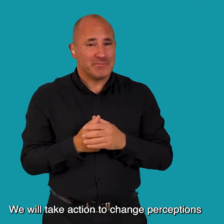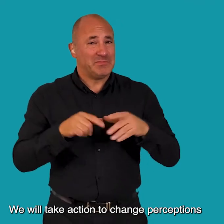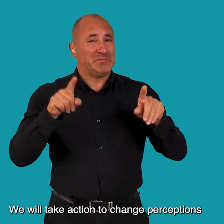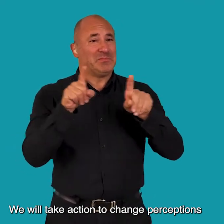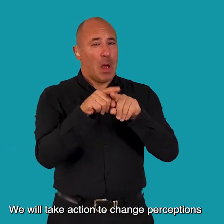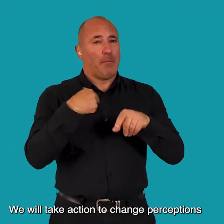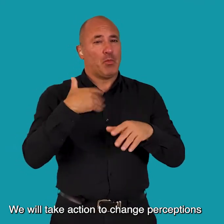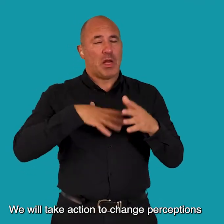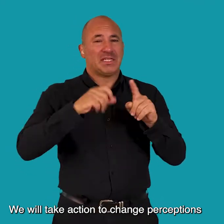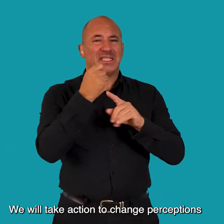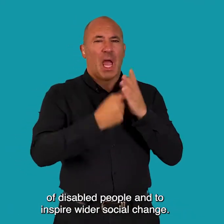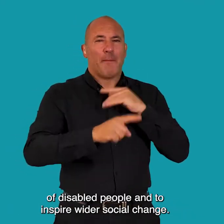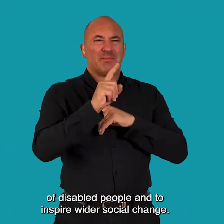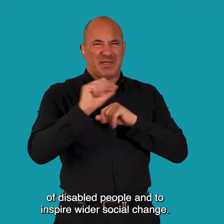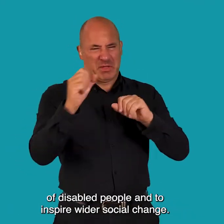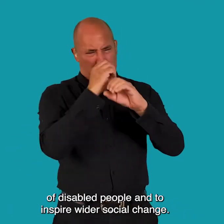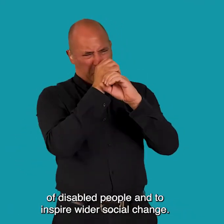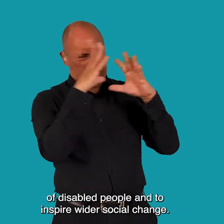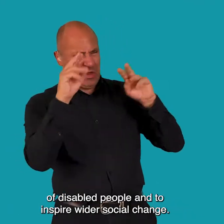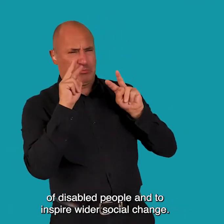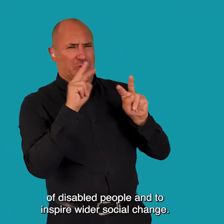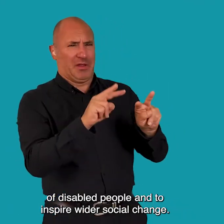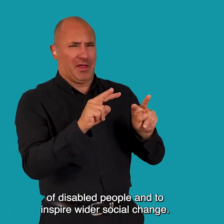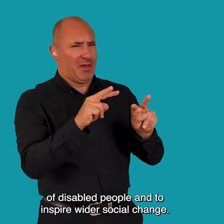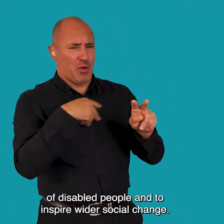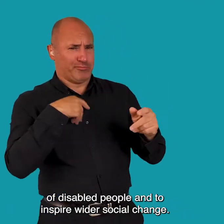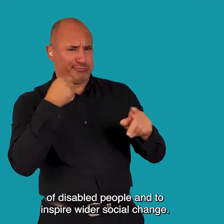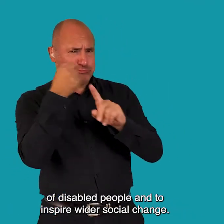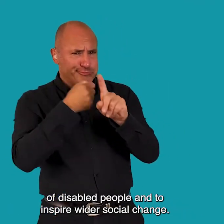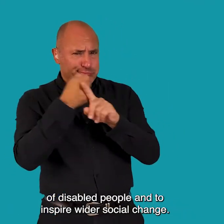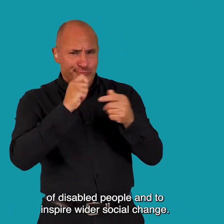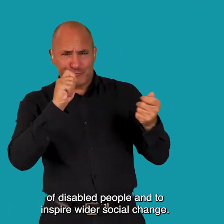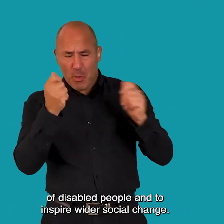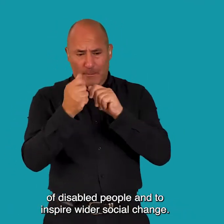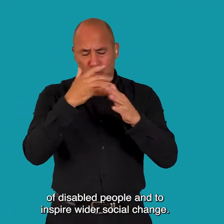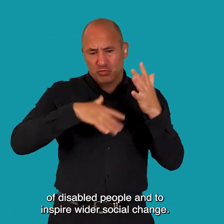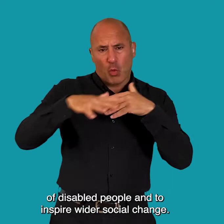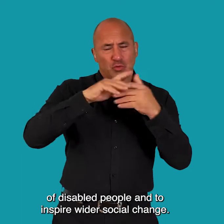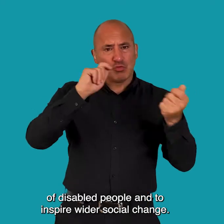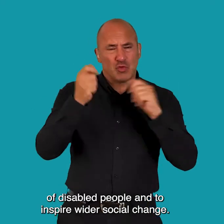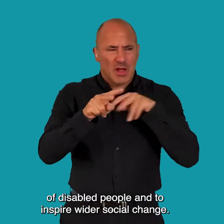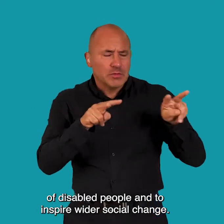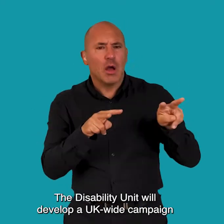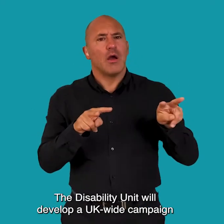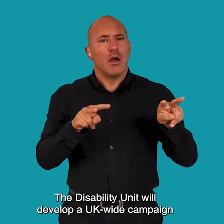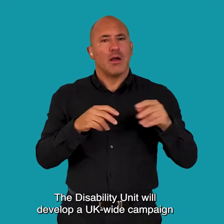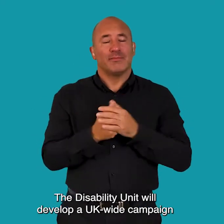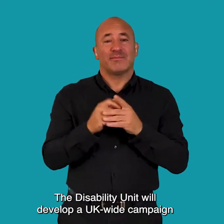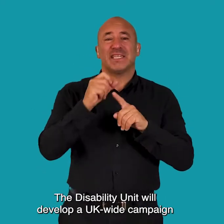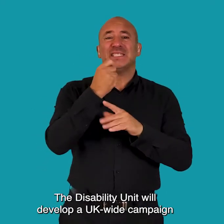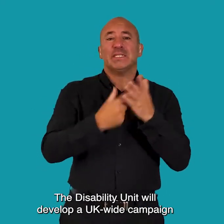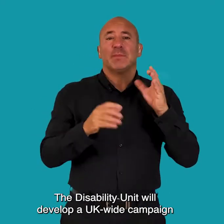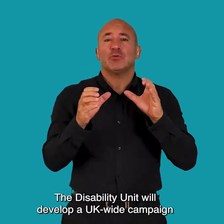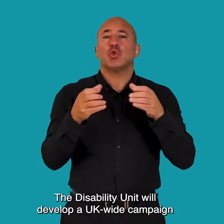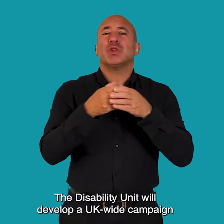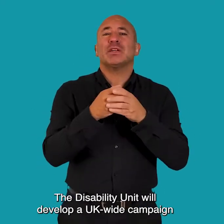change perceptions of disabled people and to inspire wider social change. The Disability Unit will develop